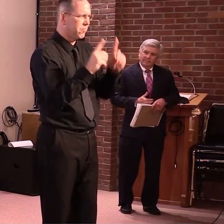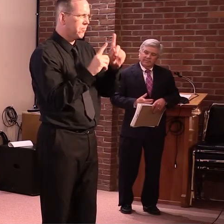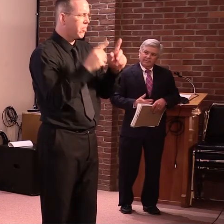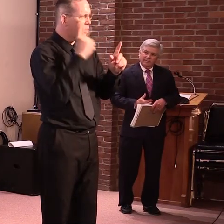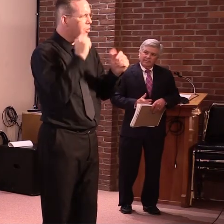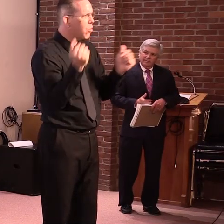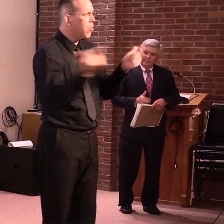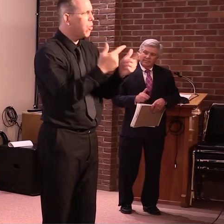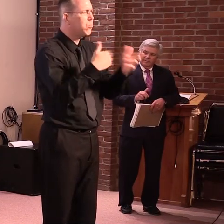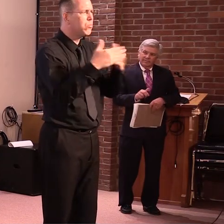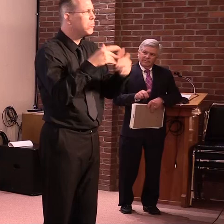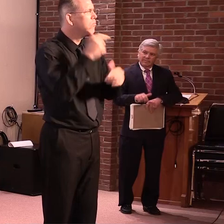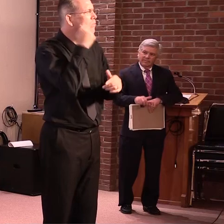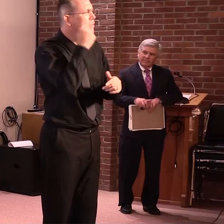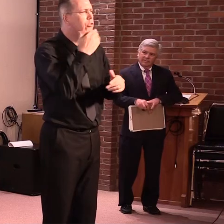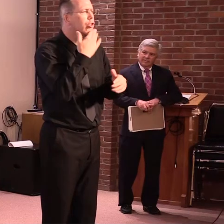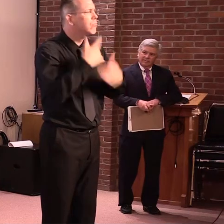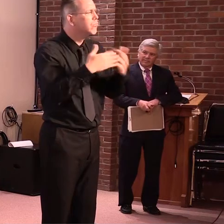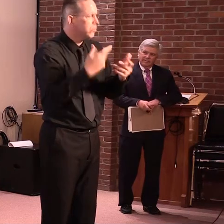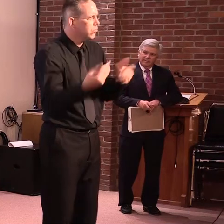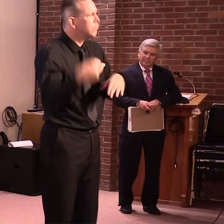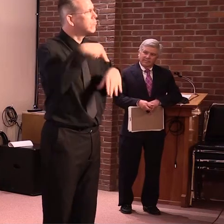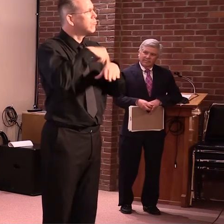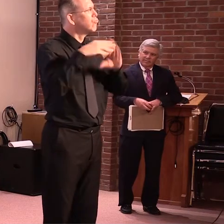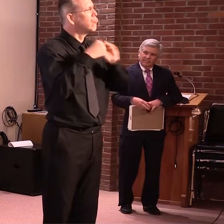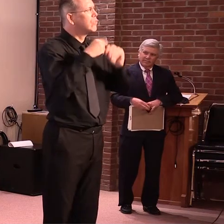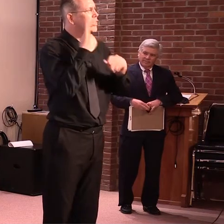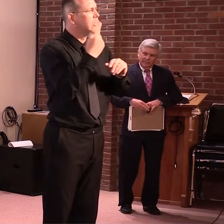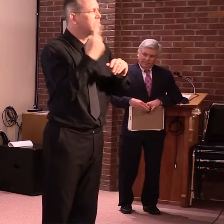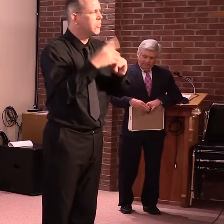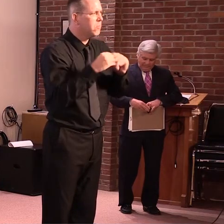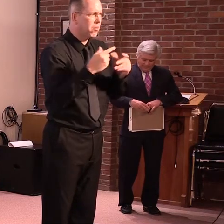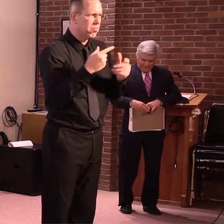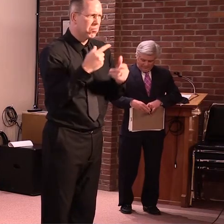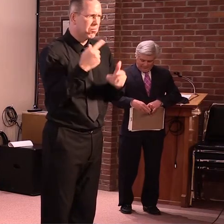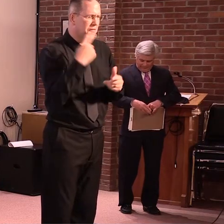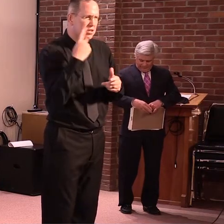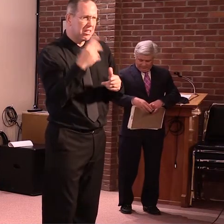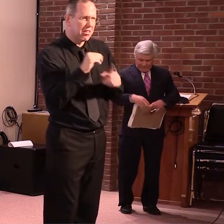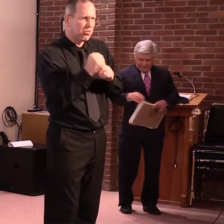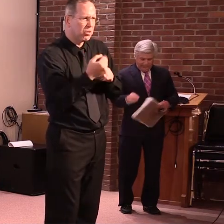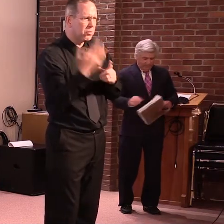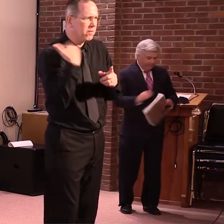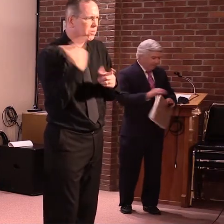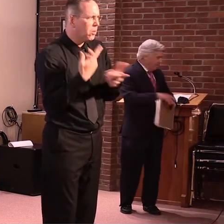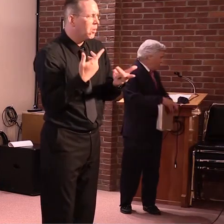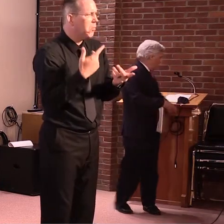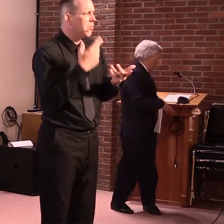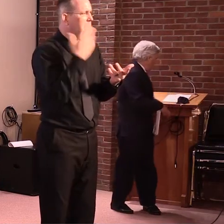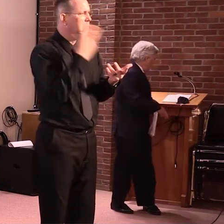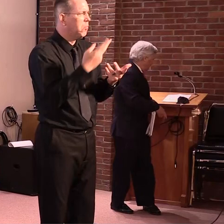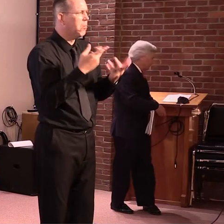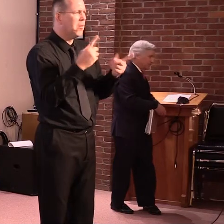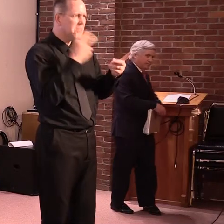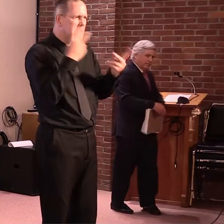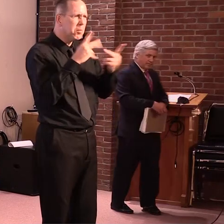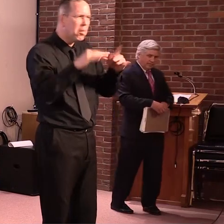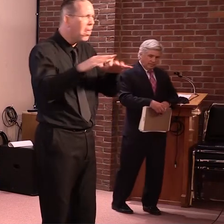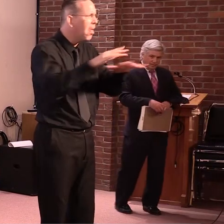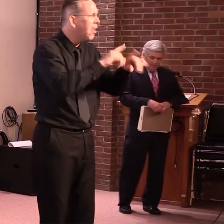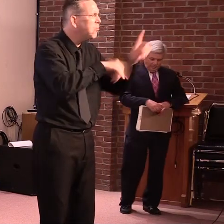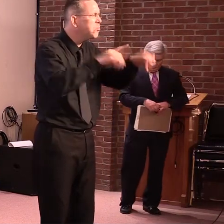But I'm just not aware of a situation like that. Any rallies that I've seen where people are speaking, I see people of